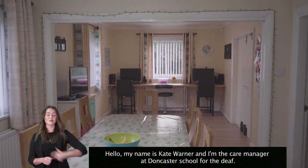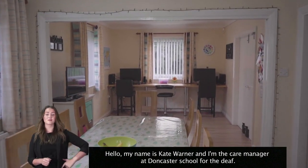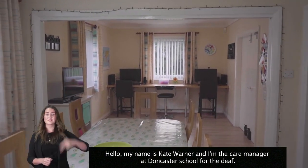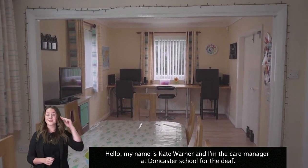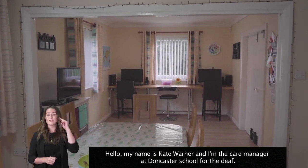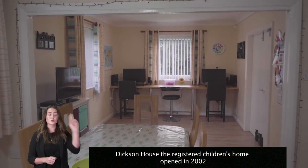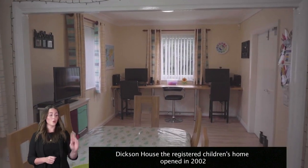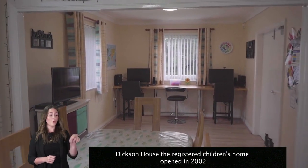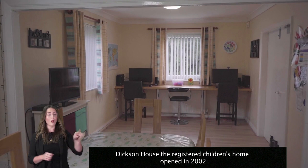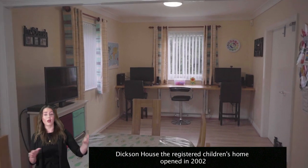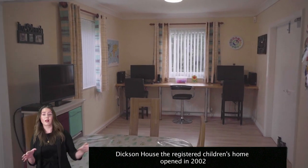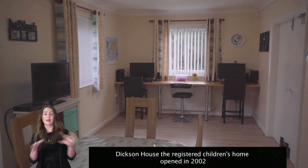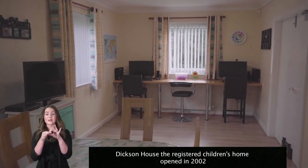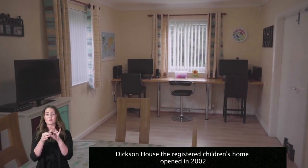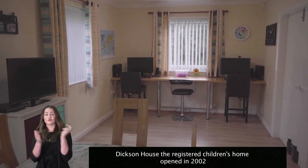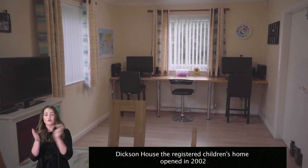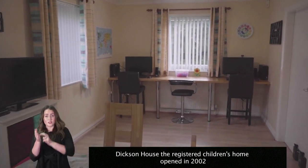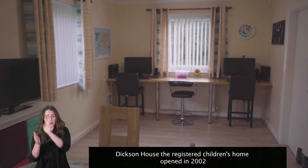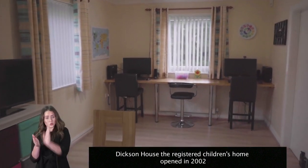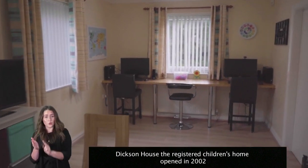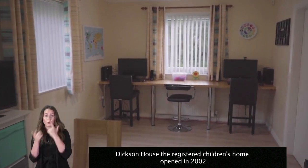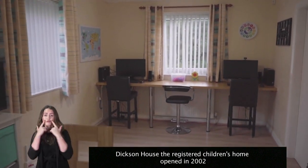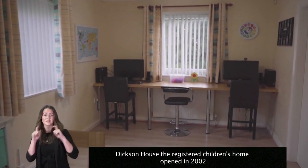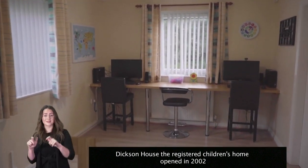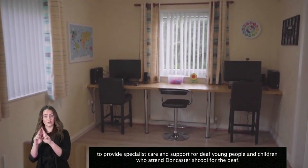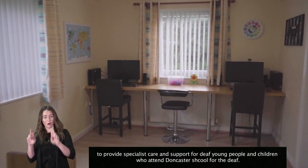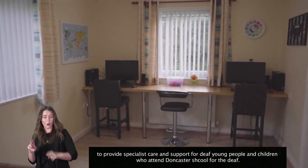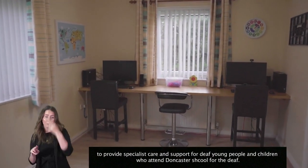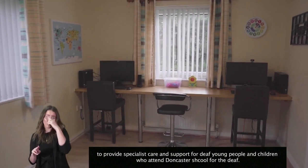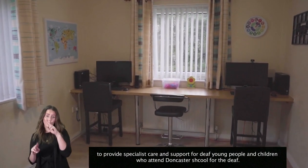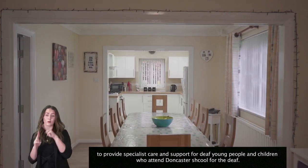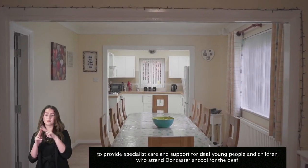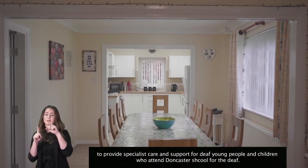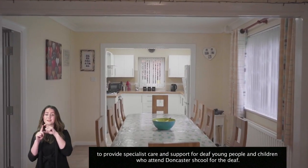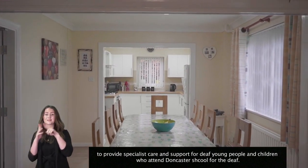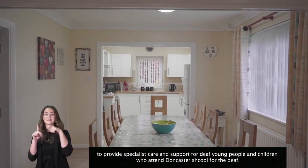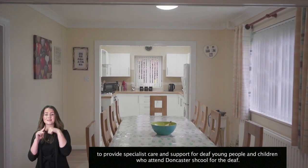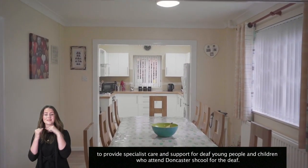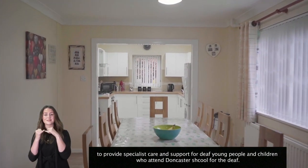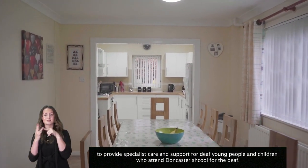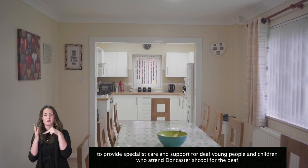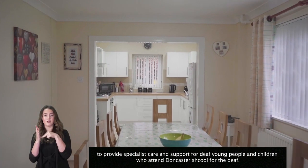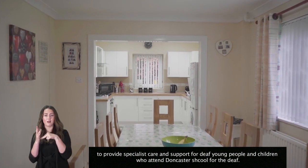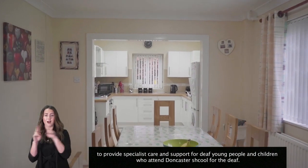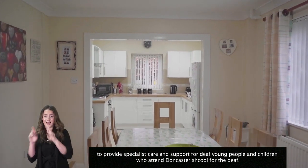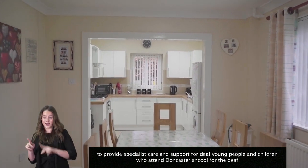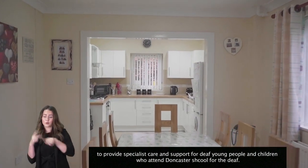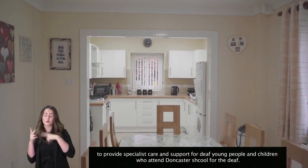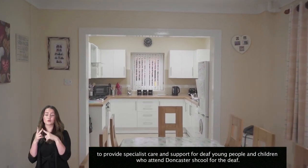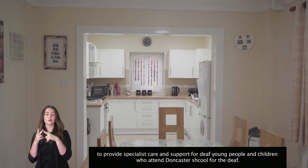Dickson House, the registered children's home, opened in 2002 to provide specialist care and support for deaf young people and children who attend Doncaster School